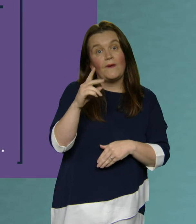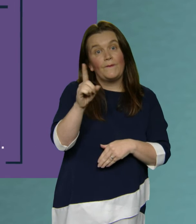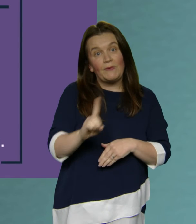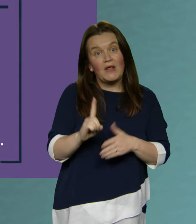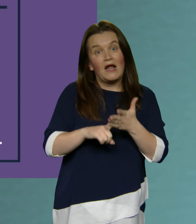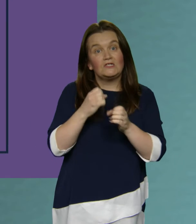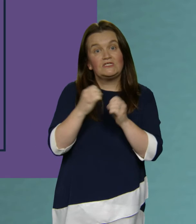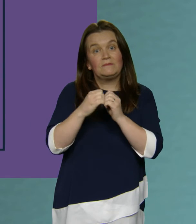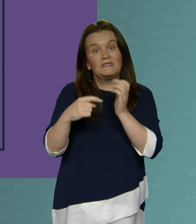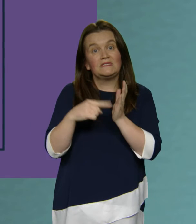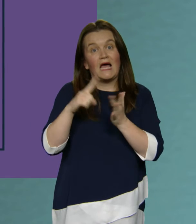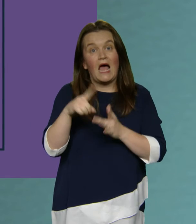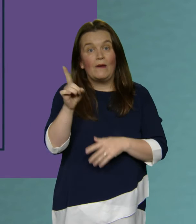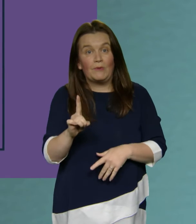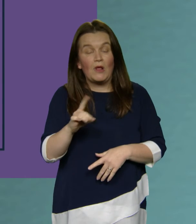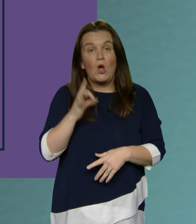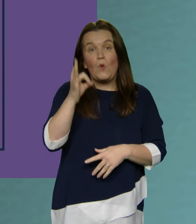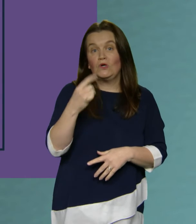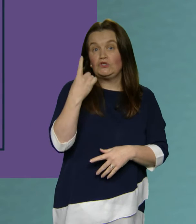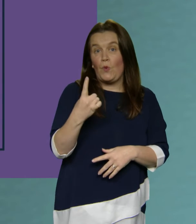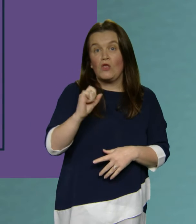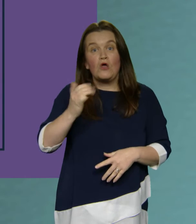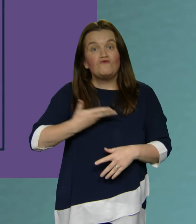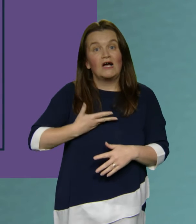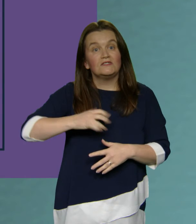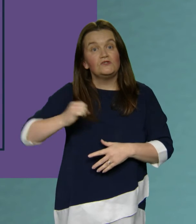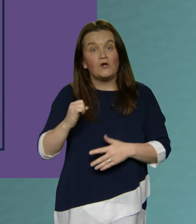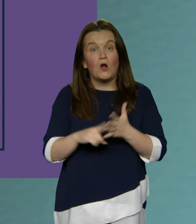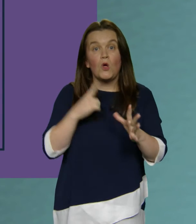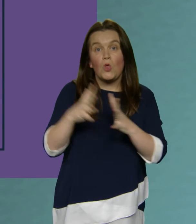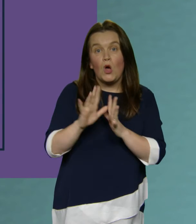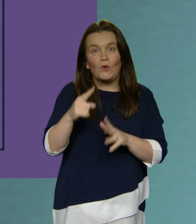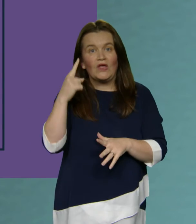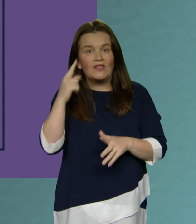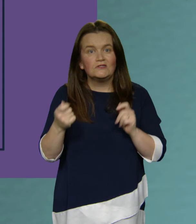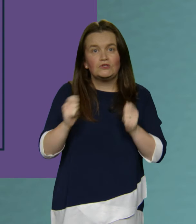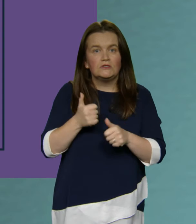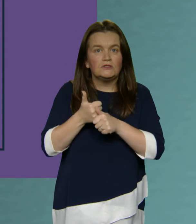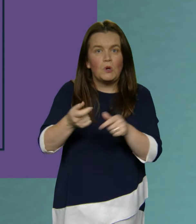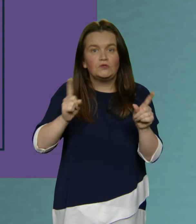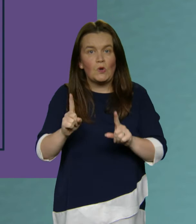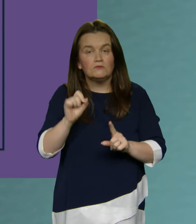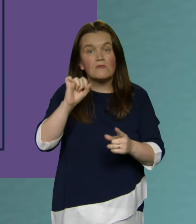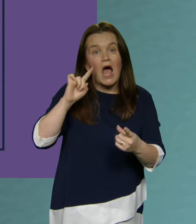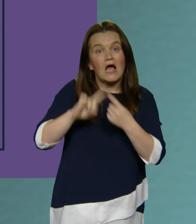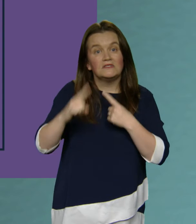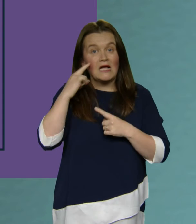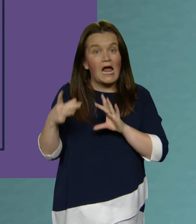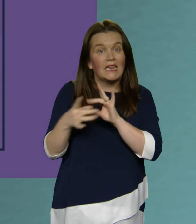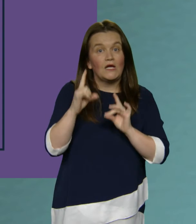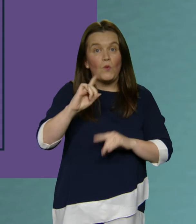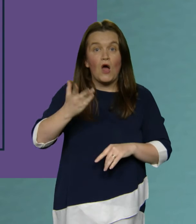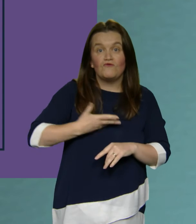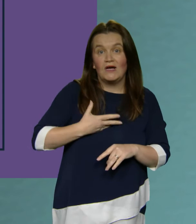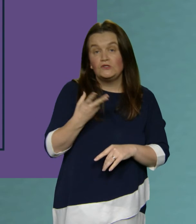Question 1. What difference do you think it would make to have these rights written into Scotland's laws? Your answer can be about one of the rights,